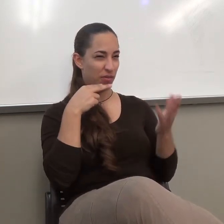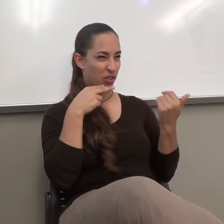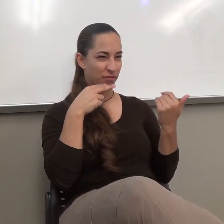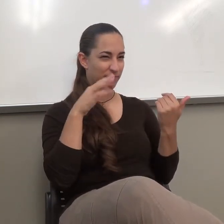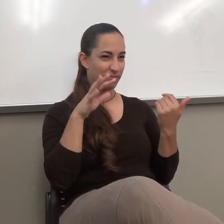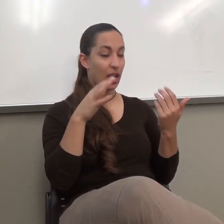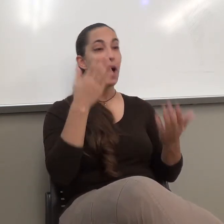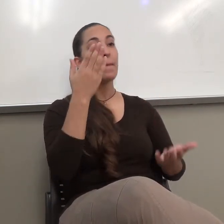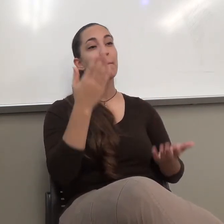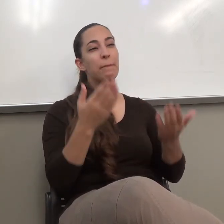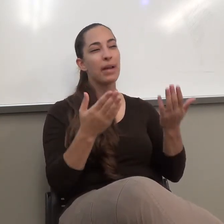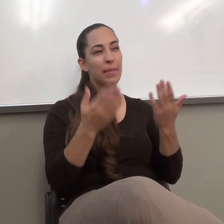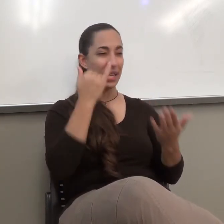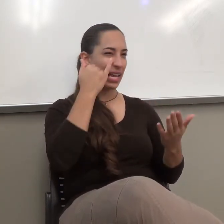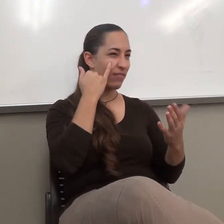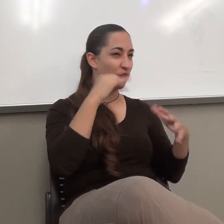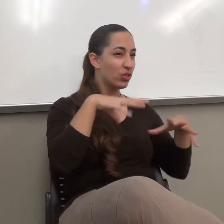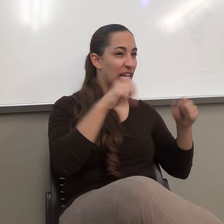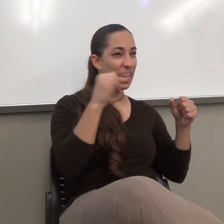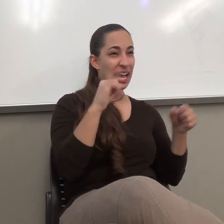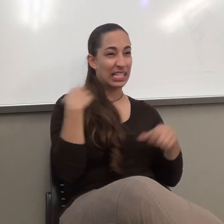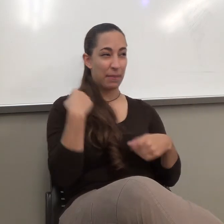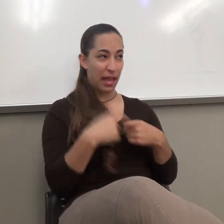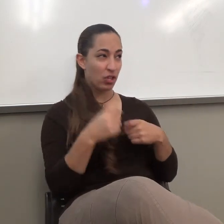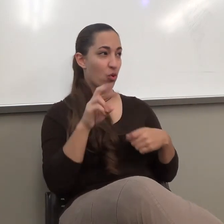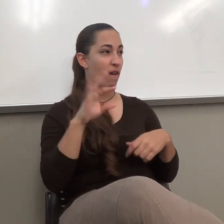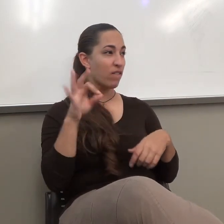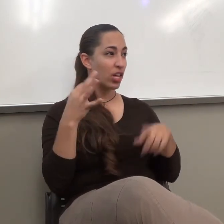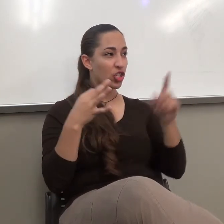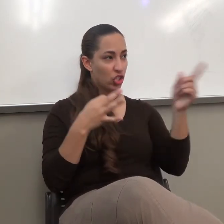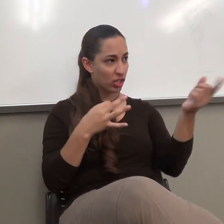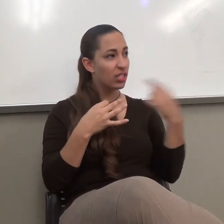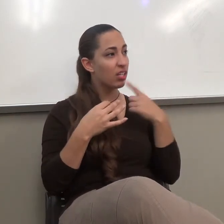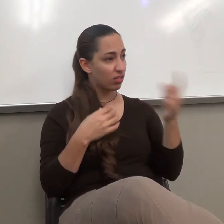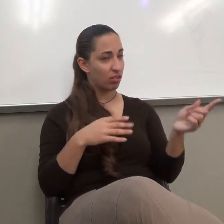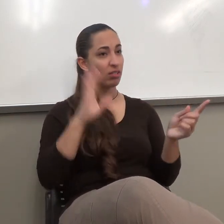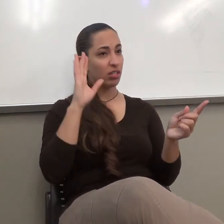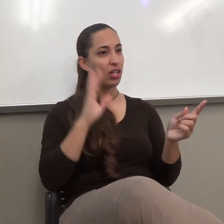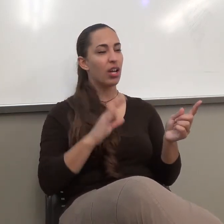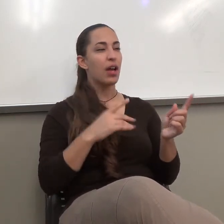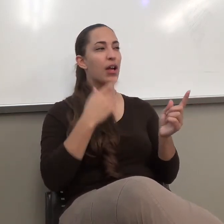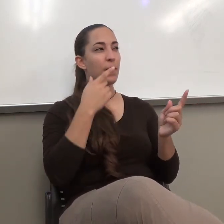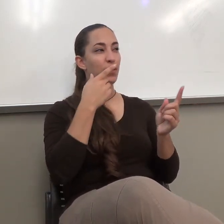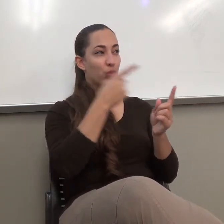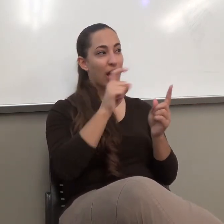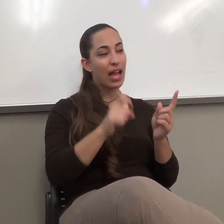like Spanish or French? Have you ever had to conjugate a verb in Spanish?